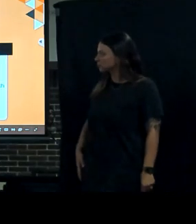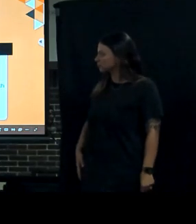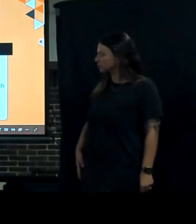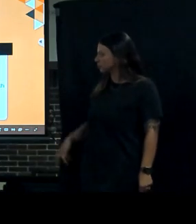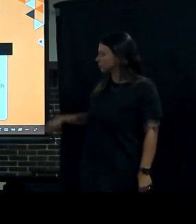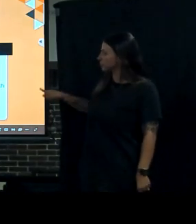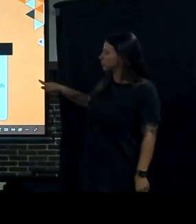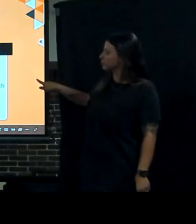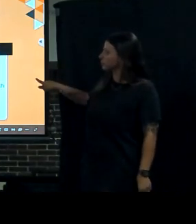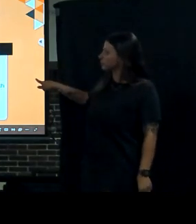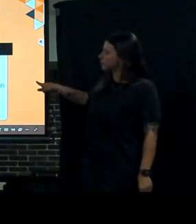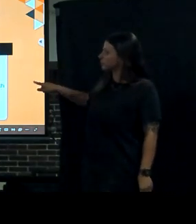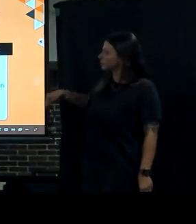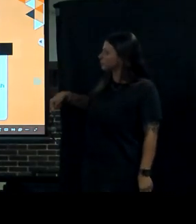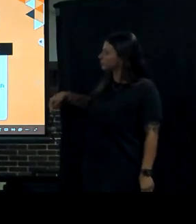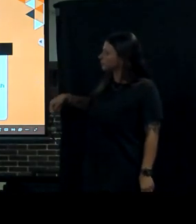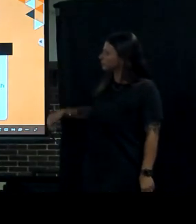grade,